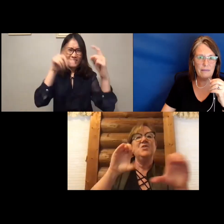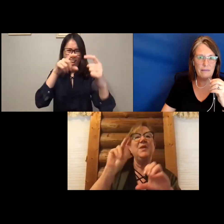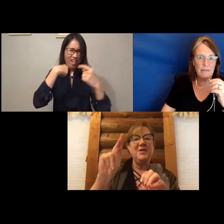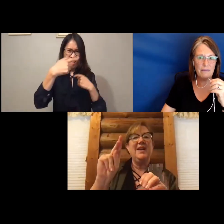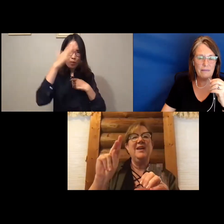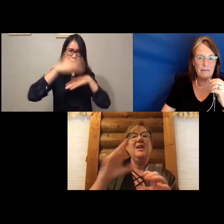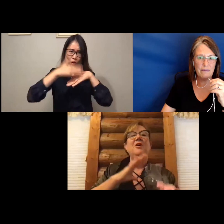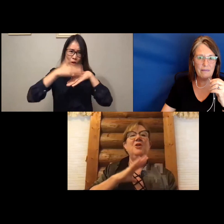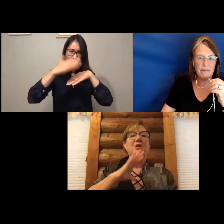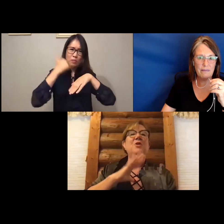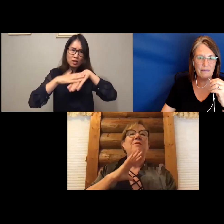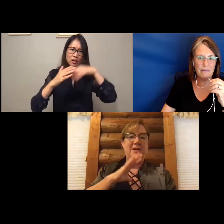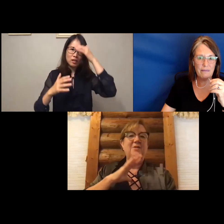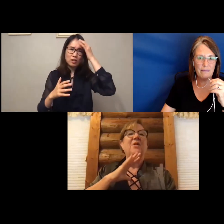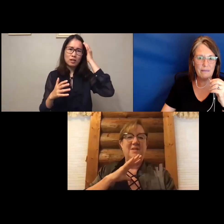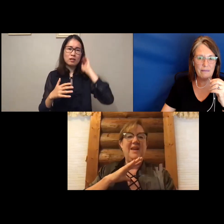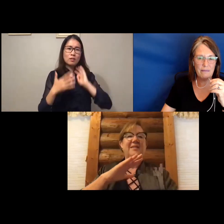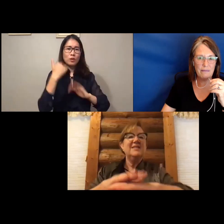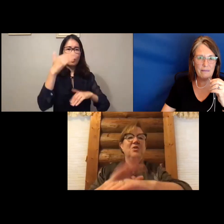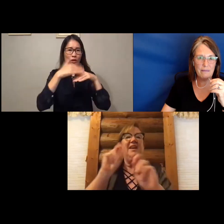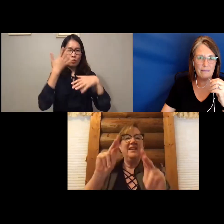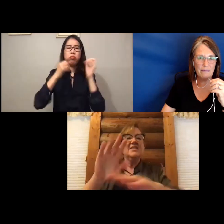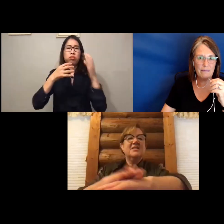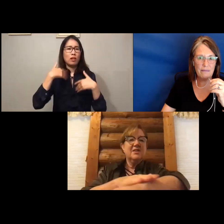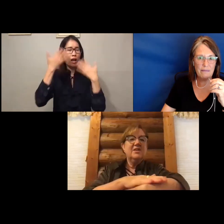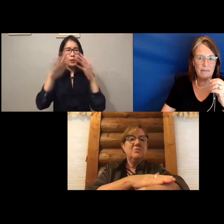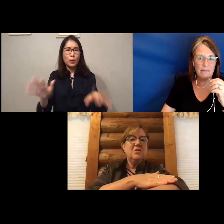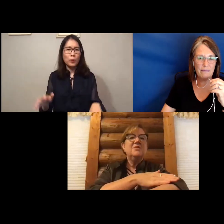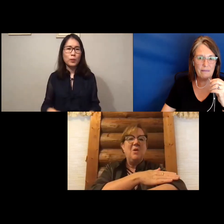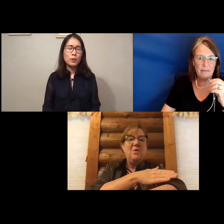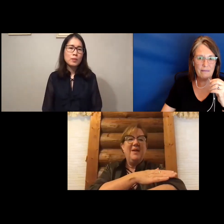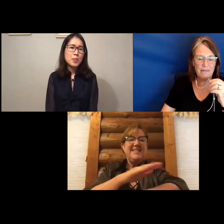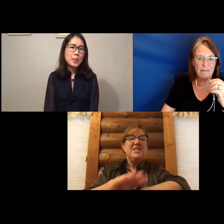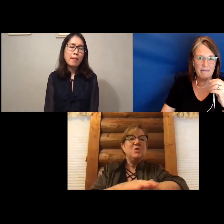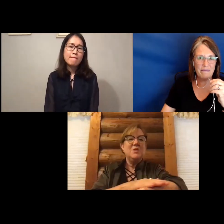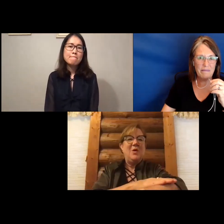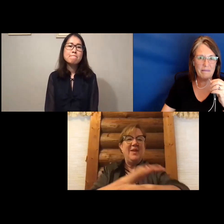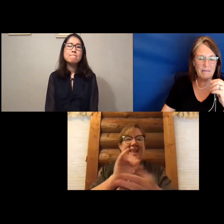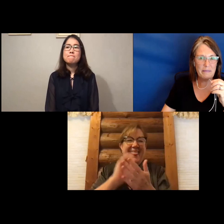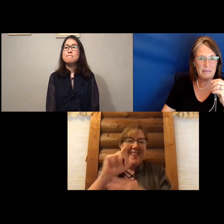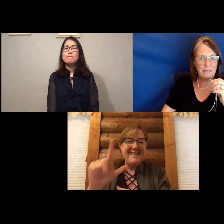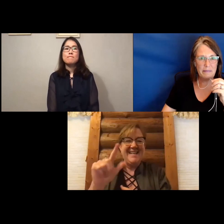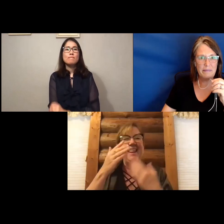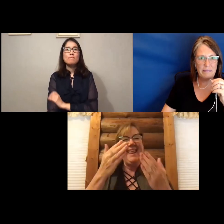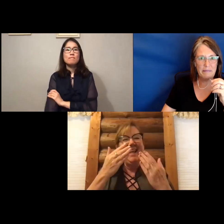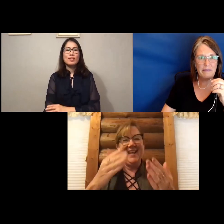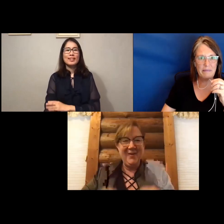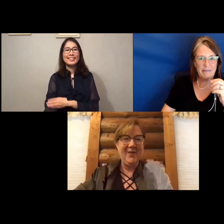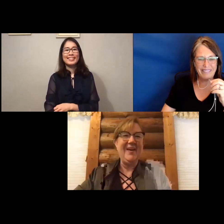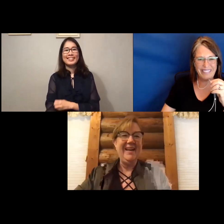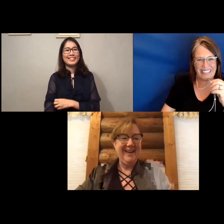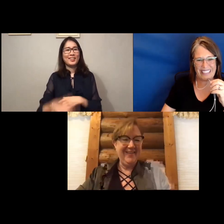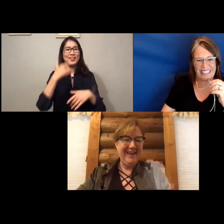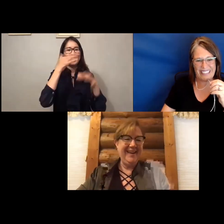Yes, you're doing okay. You're doing fine. No, yeah, it's okay. Just go slow. Just go slow. That's all. Thank